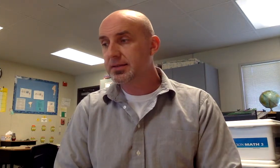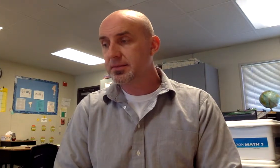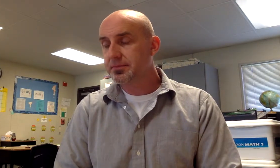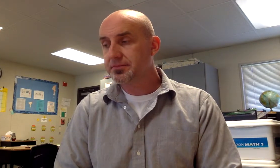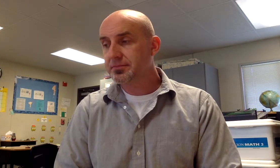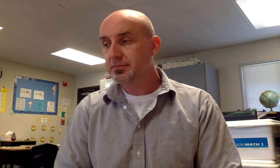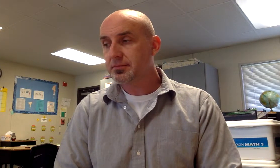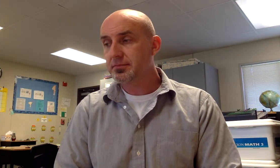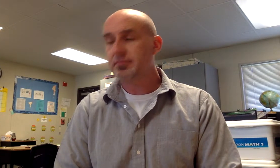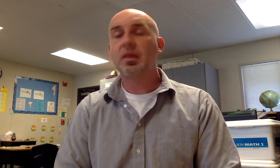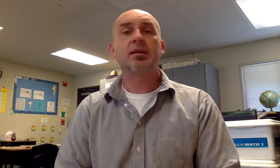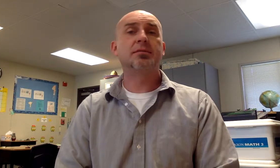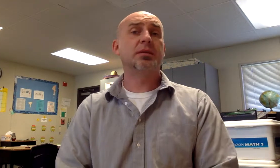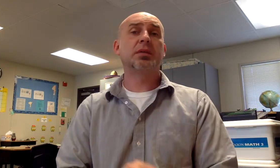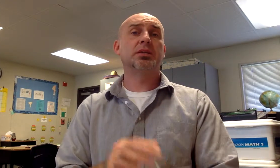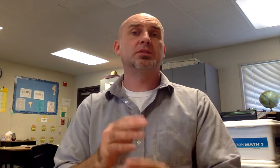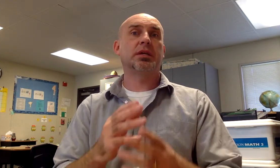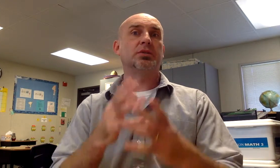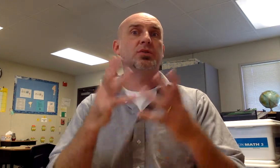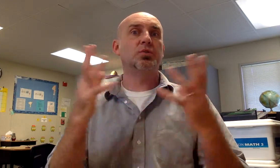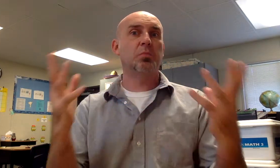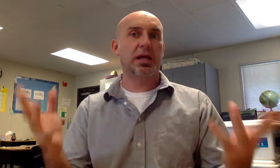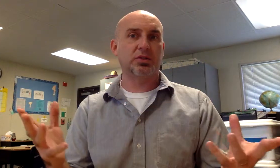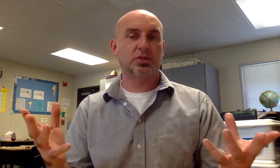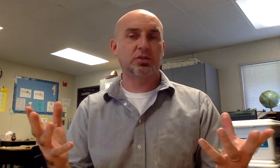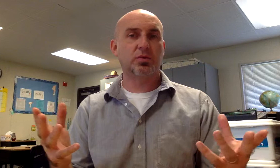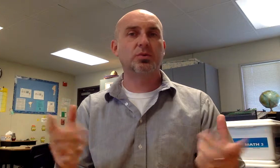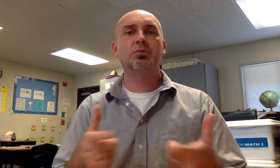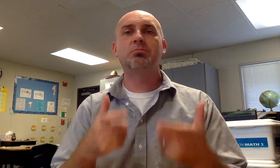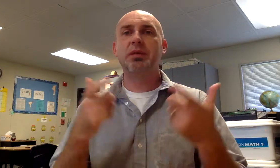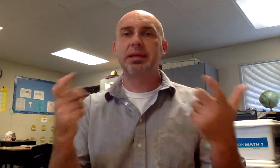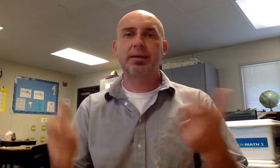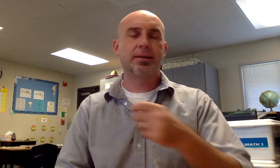is if something is like too much or too big.